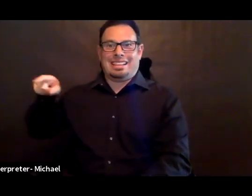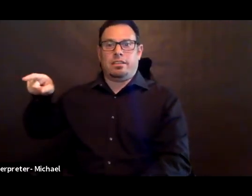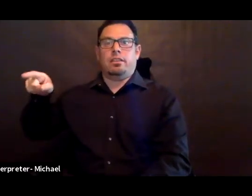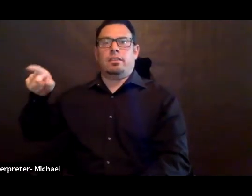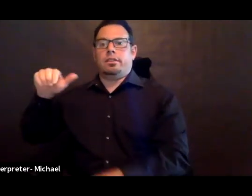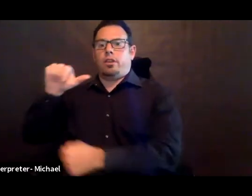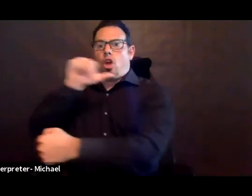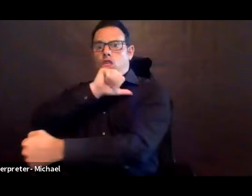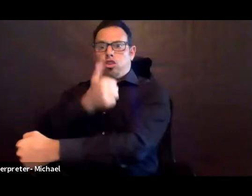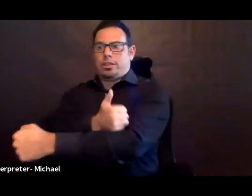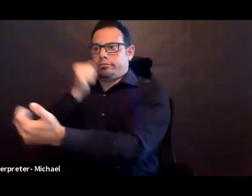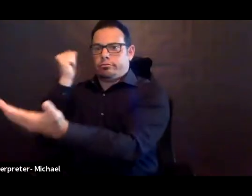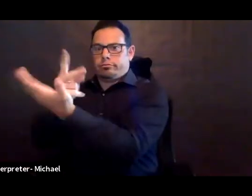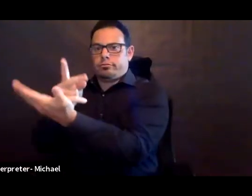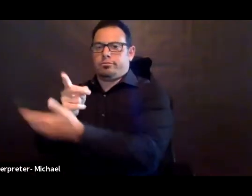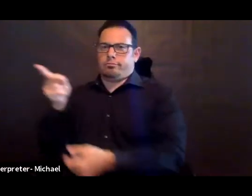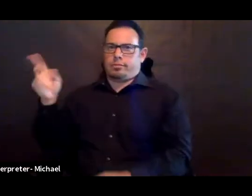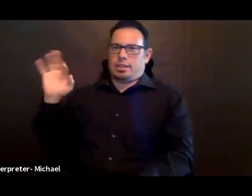FDA.